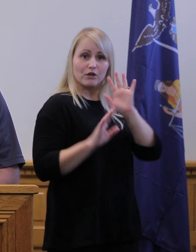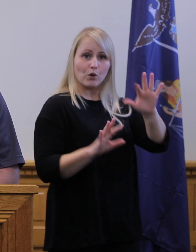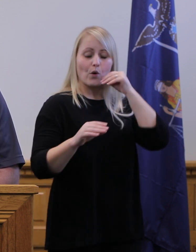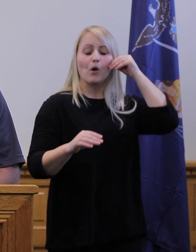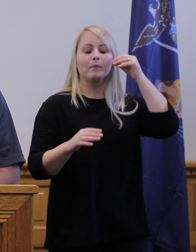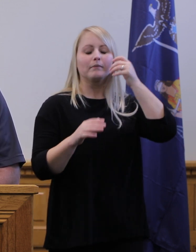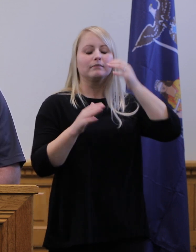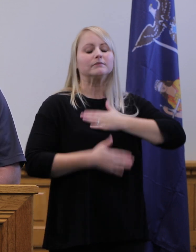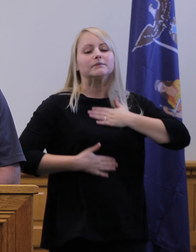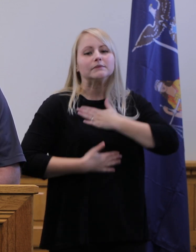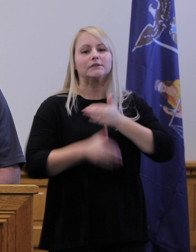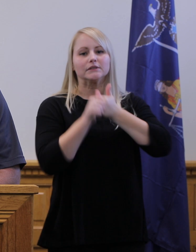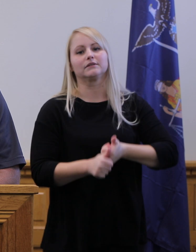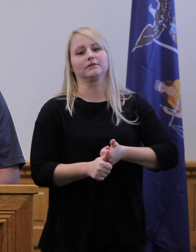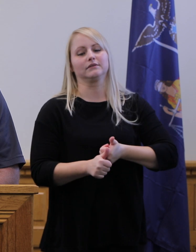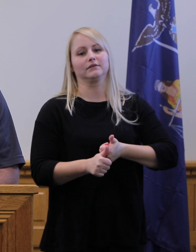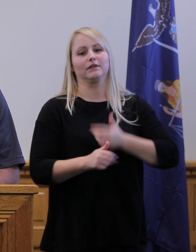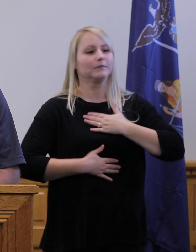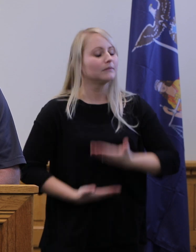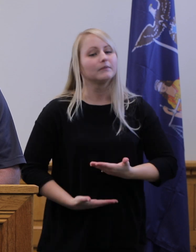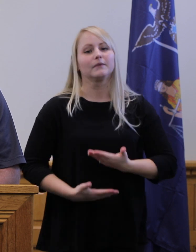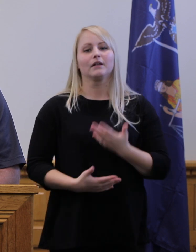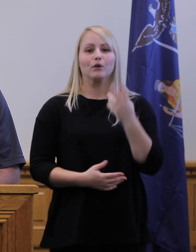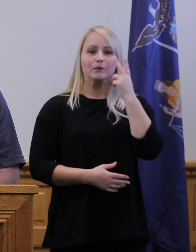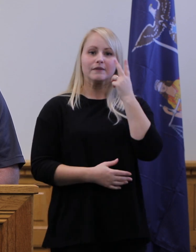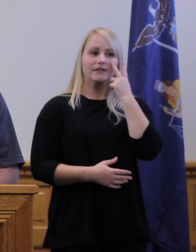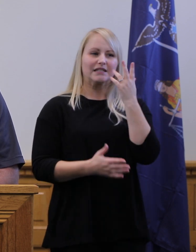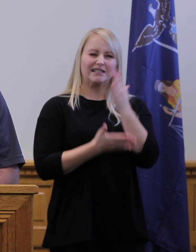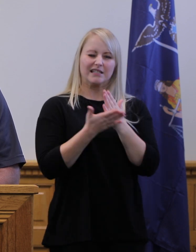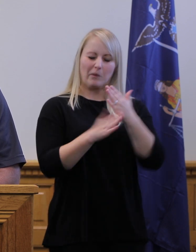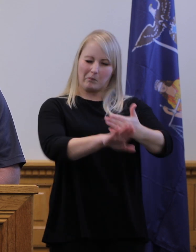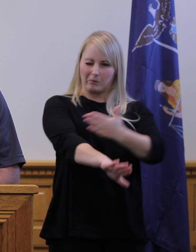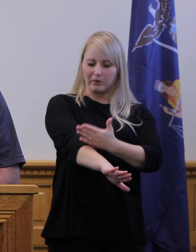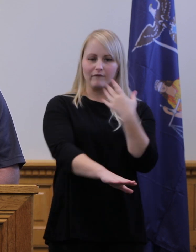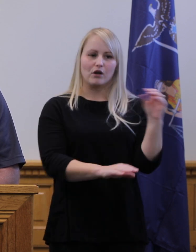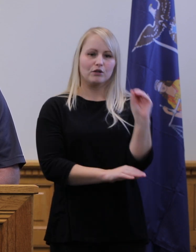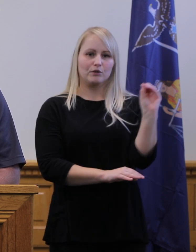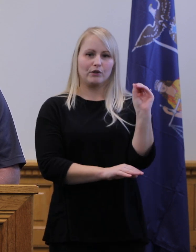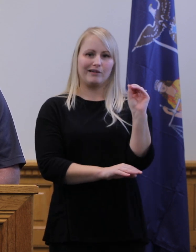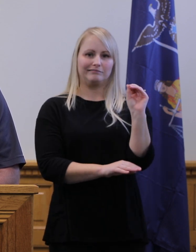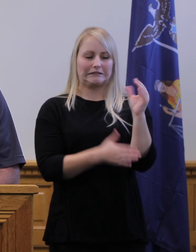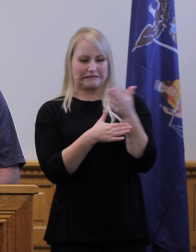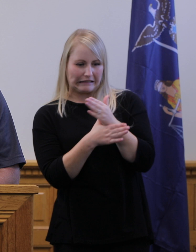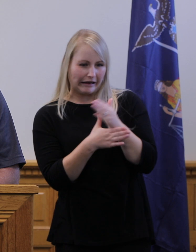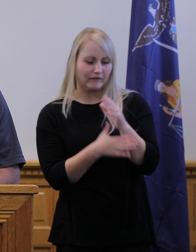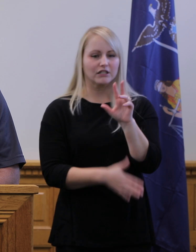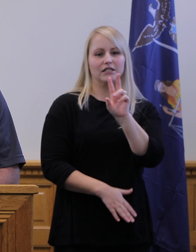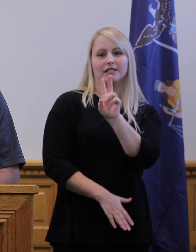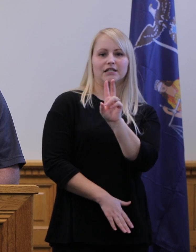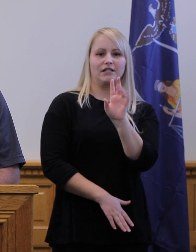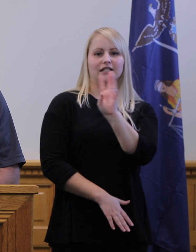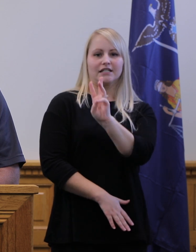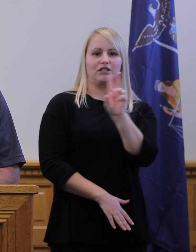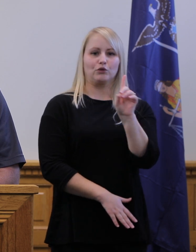cooperate. We've seen some improvement in Oswego County, but we know we can do better. Our average response rate is